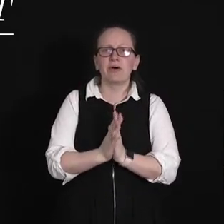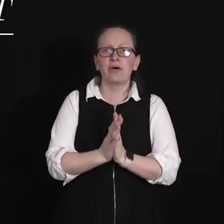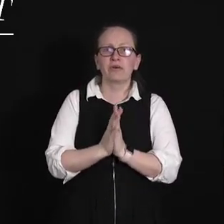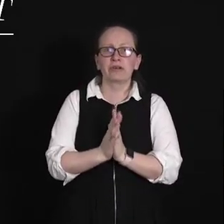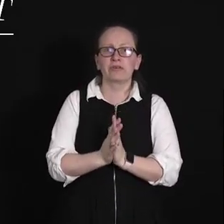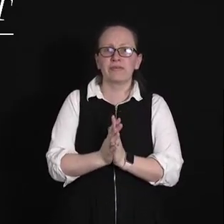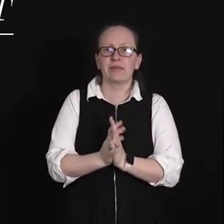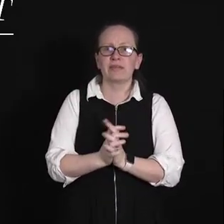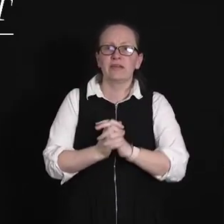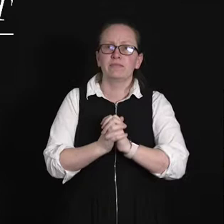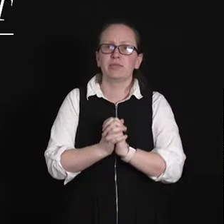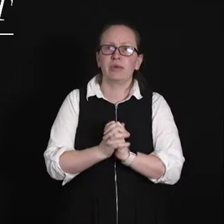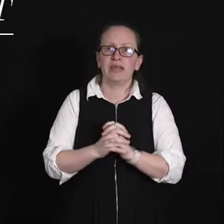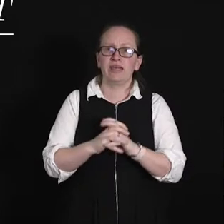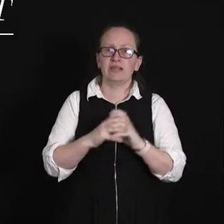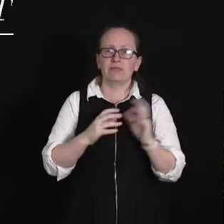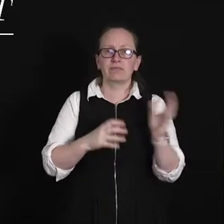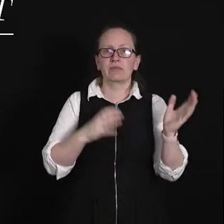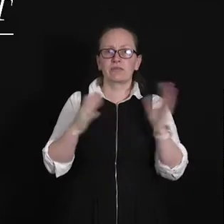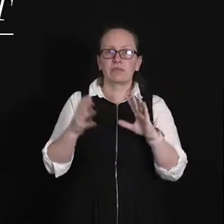poor agreement between the